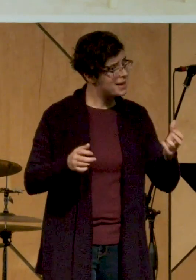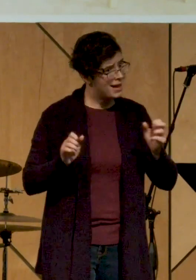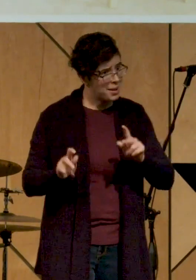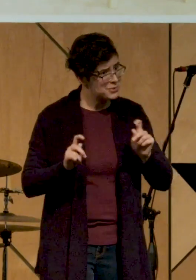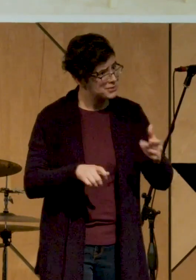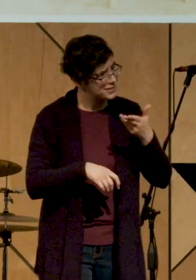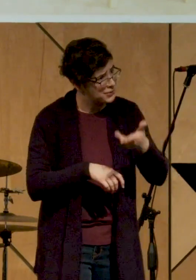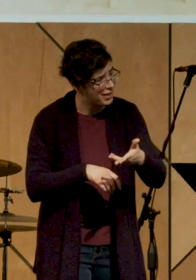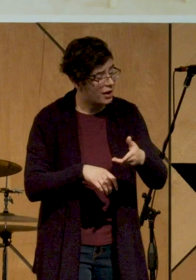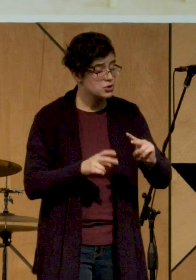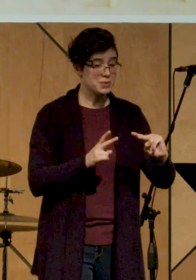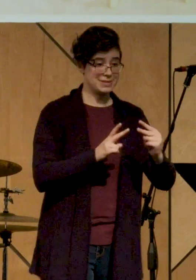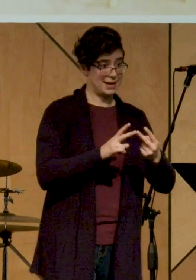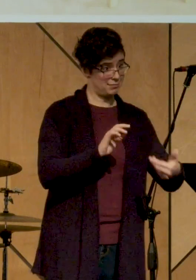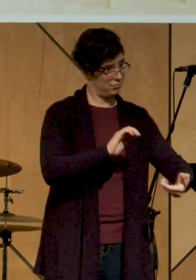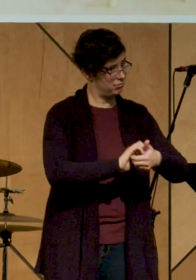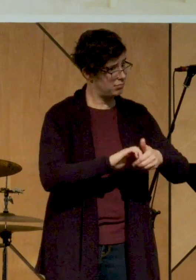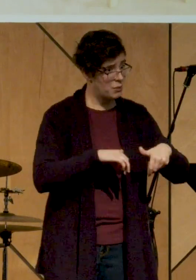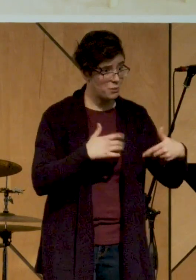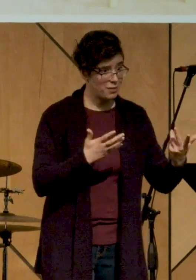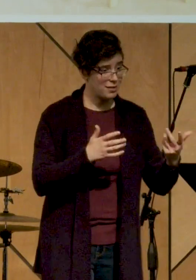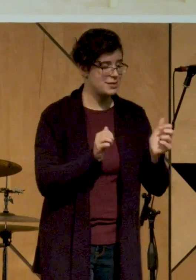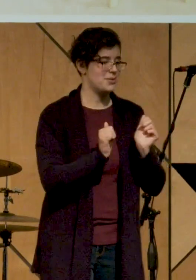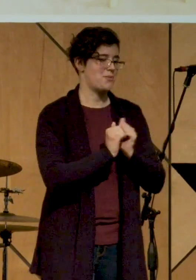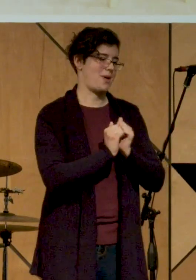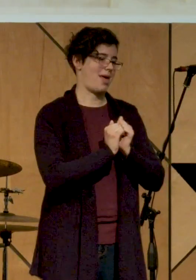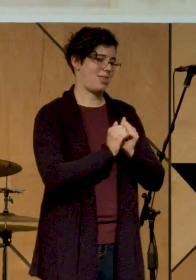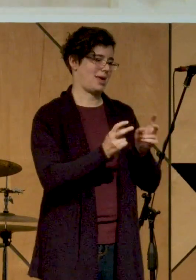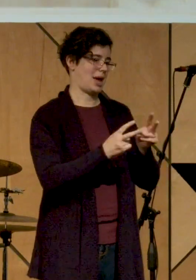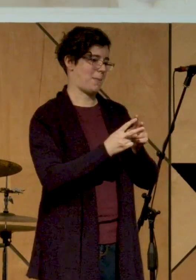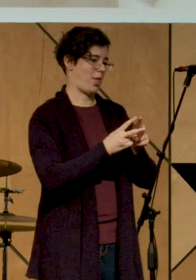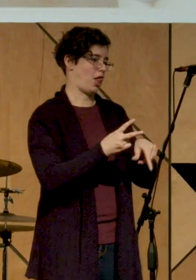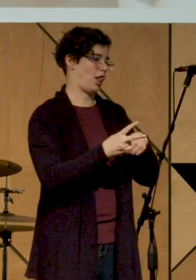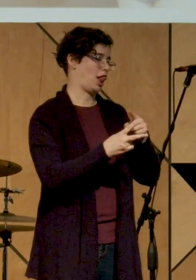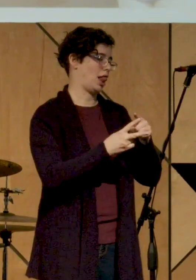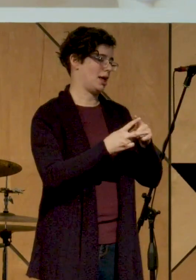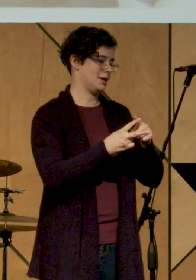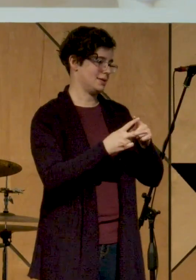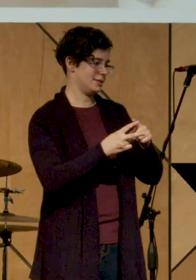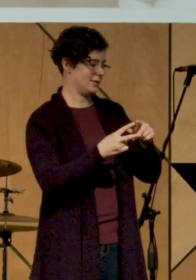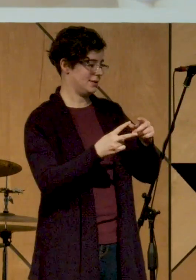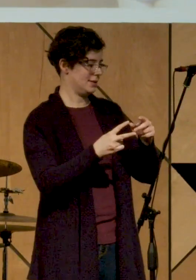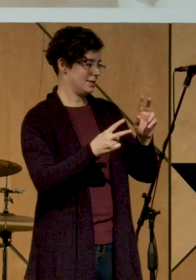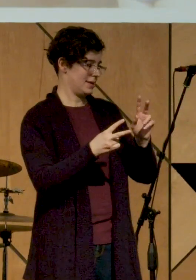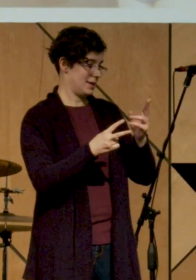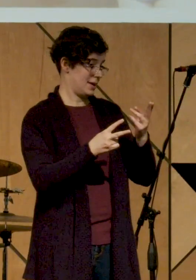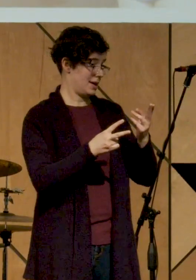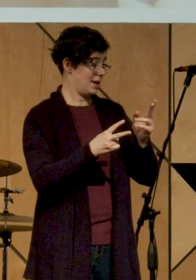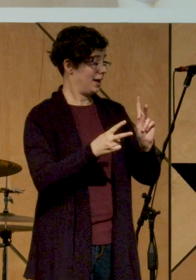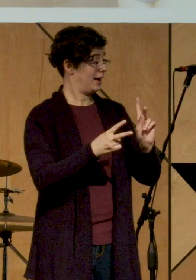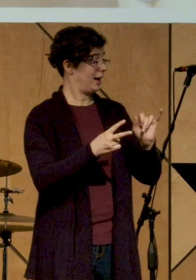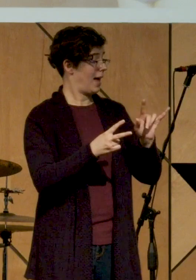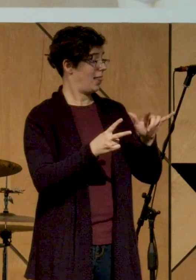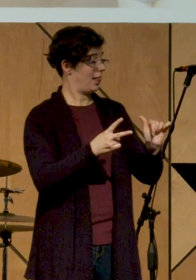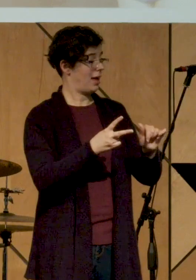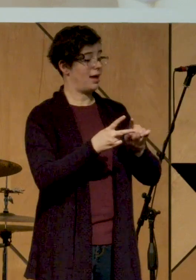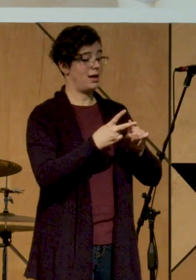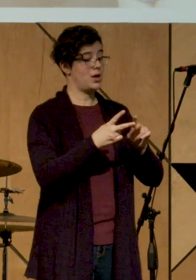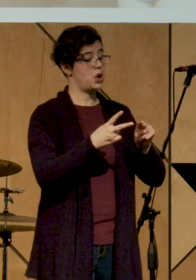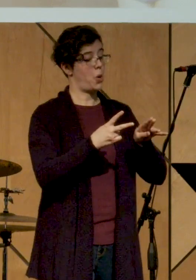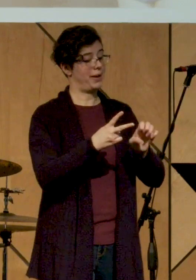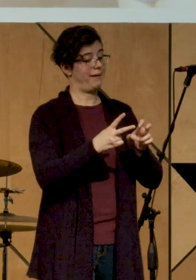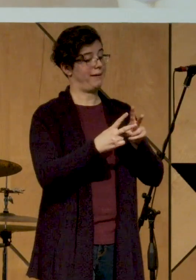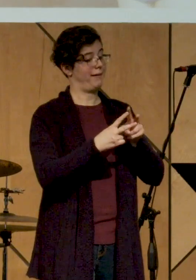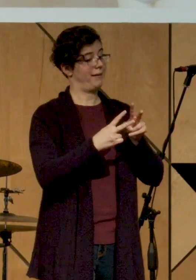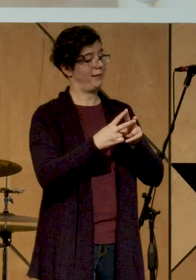Our second partnership is with a couple called Noe and Kyla Hernandez. Kyla grew up in